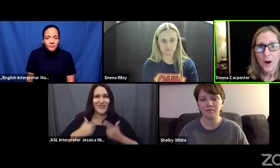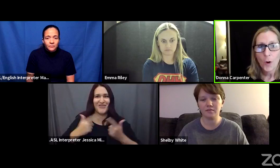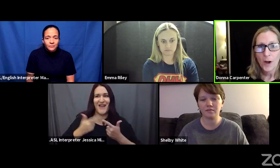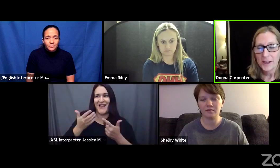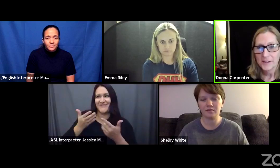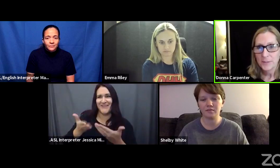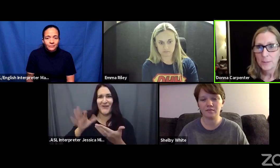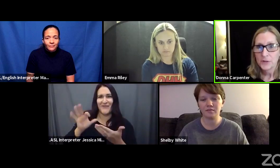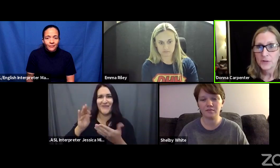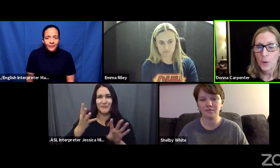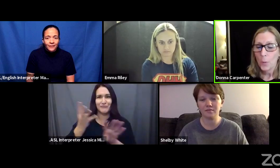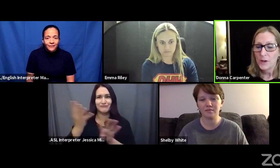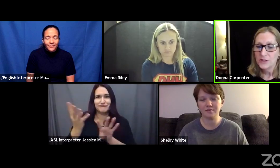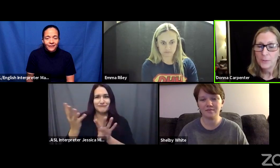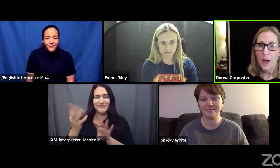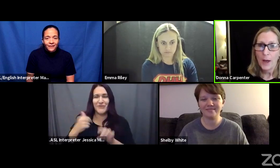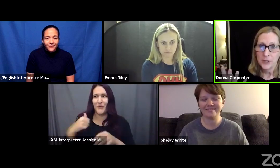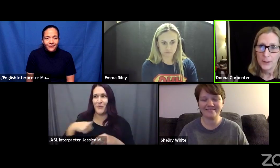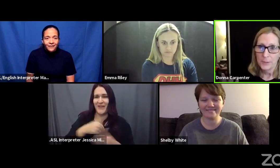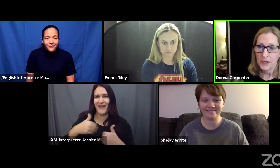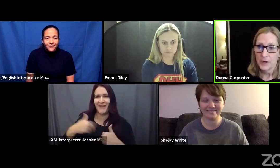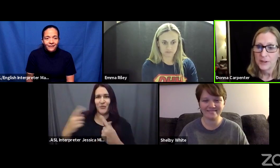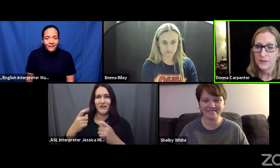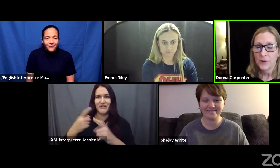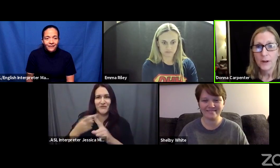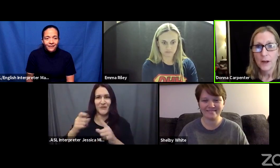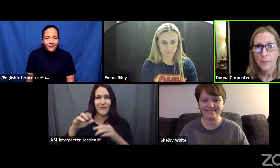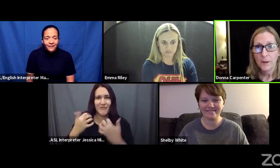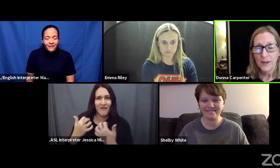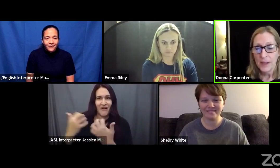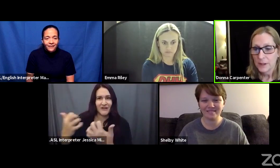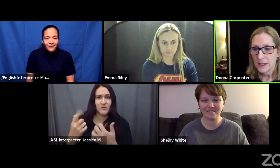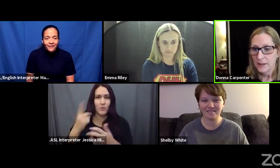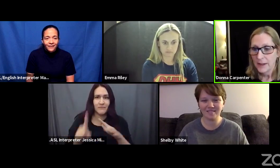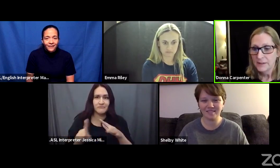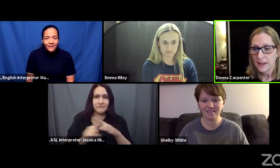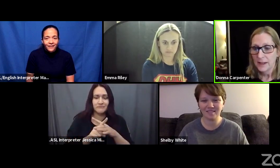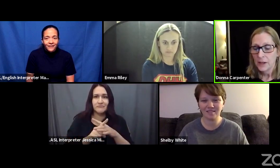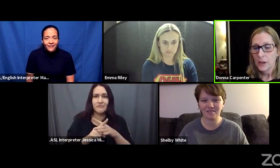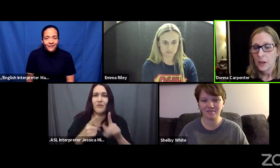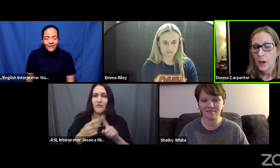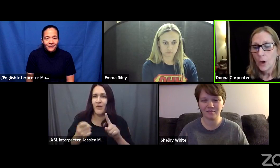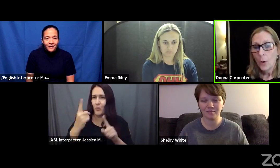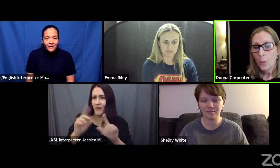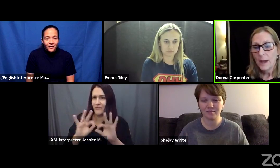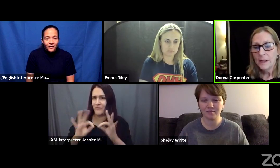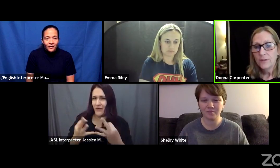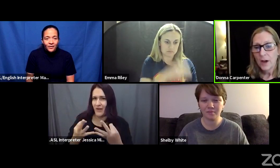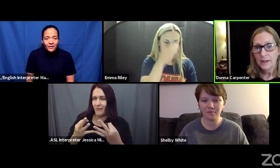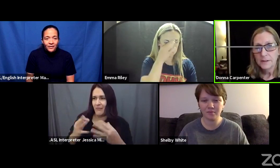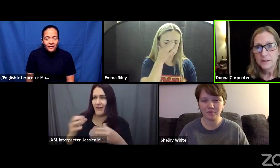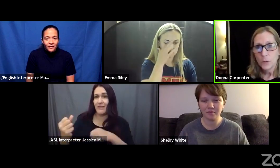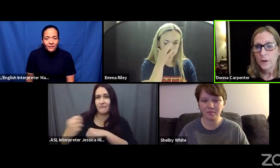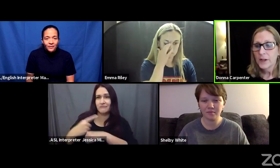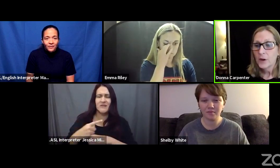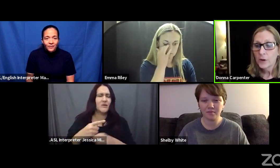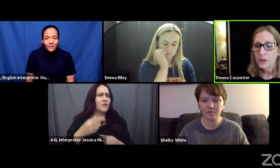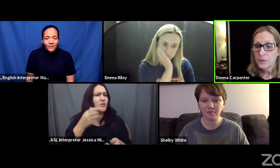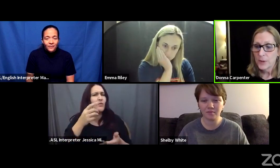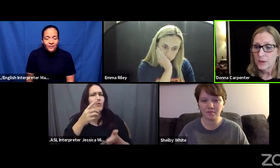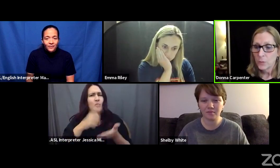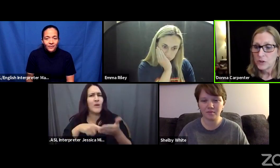from our audience members. So one just popped up here and it's from a family, and they said, what advice